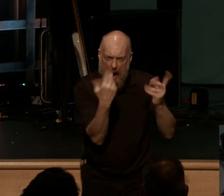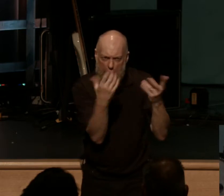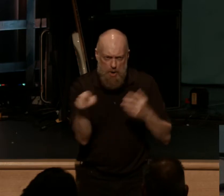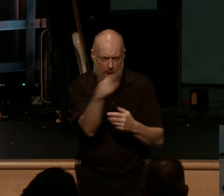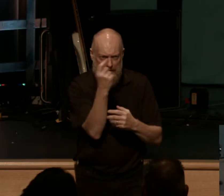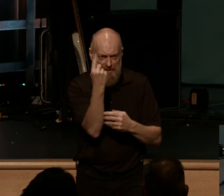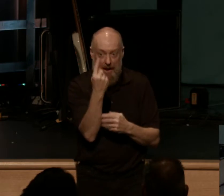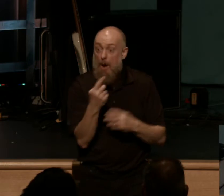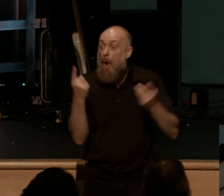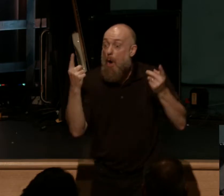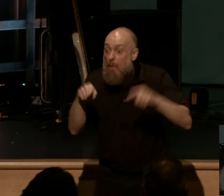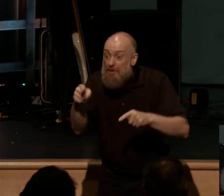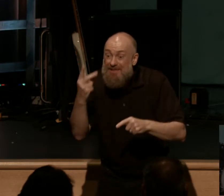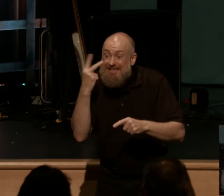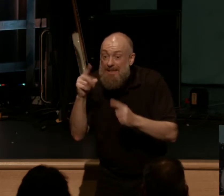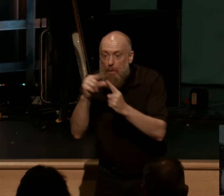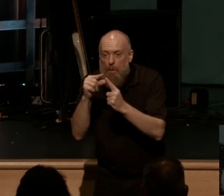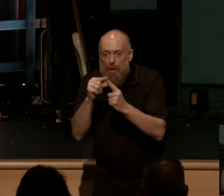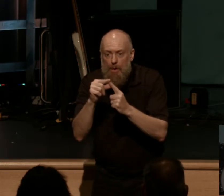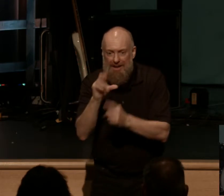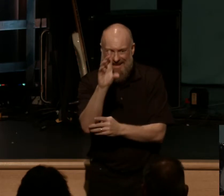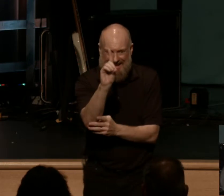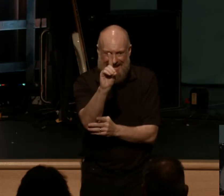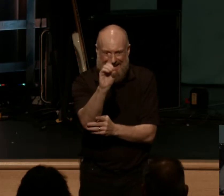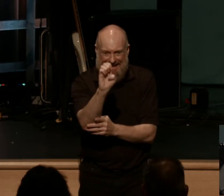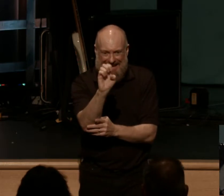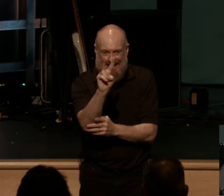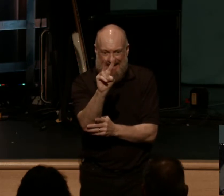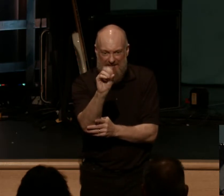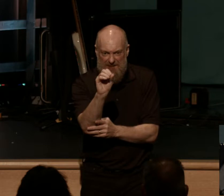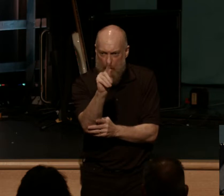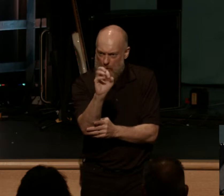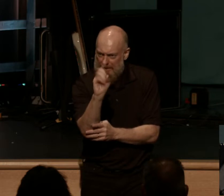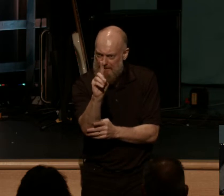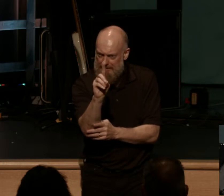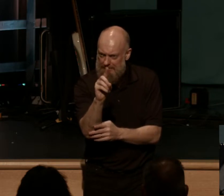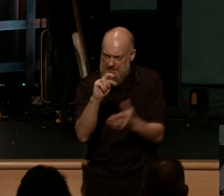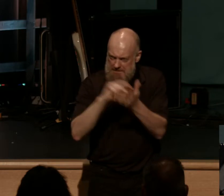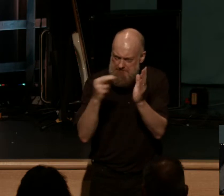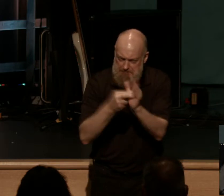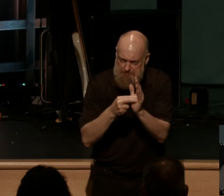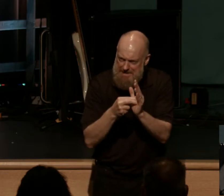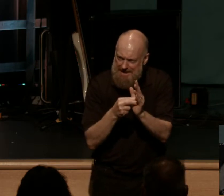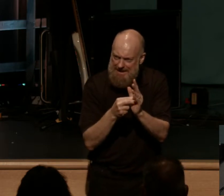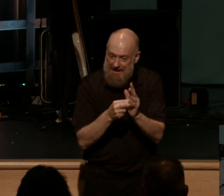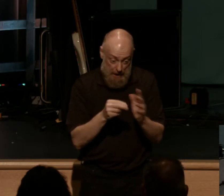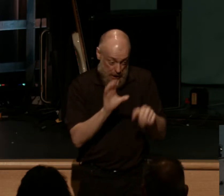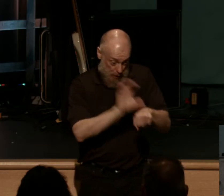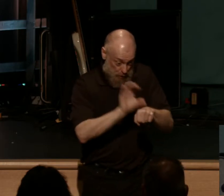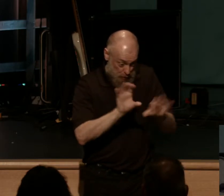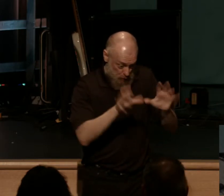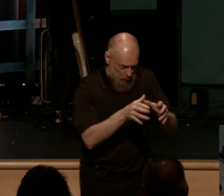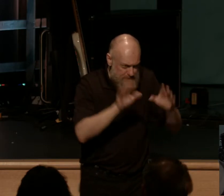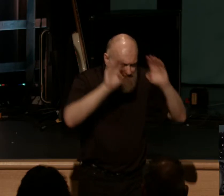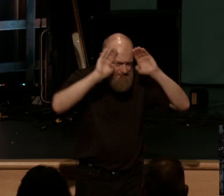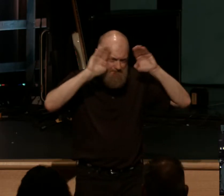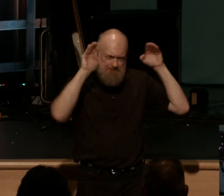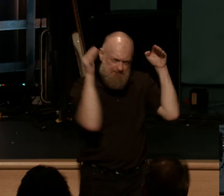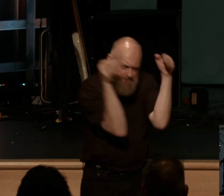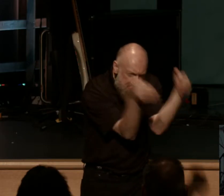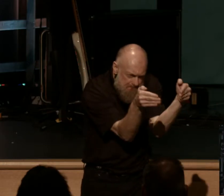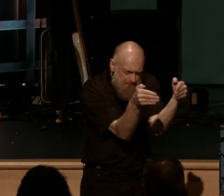okay? When you see the word devoted, it means a steadfast or single-minded